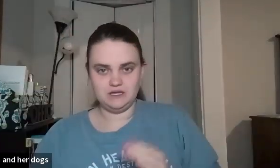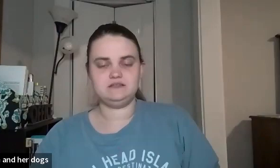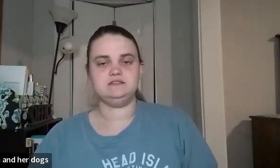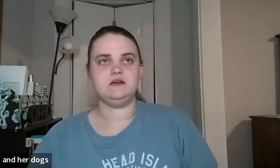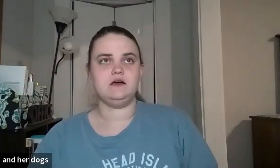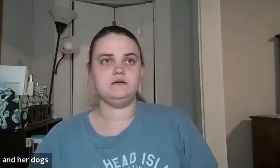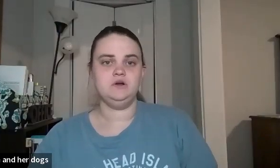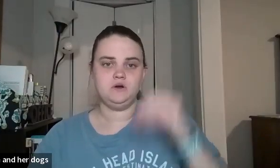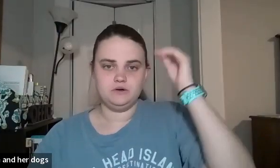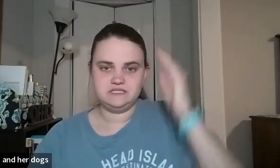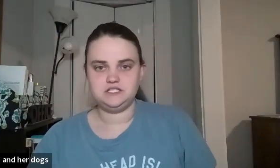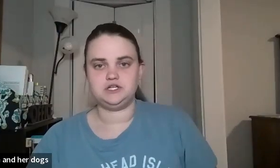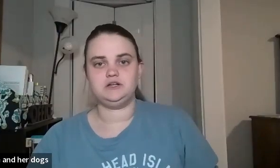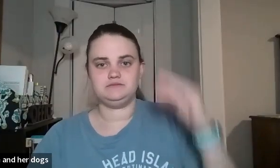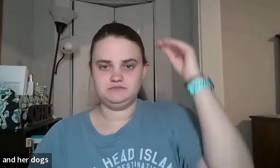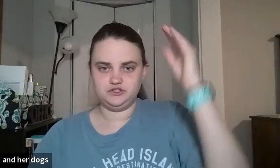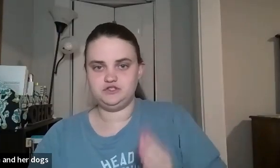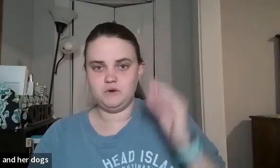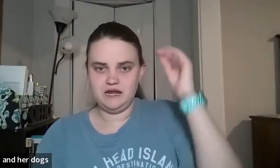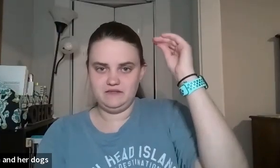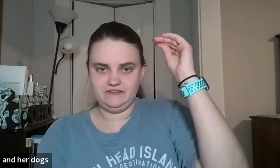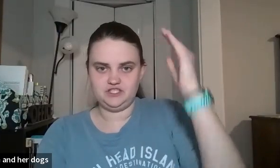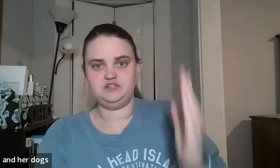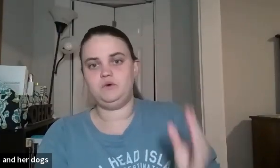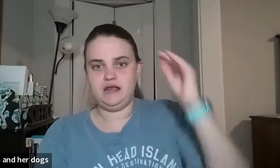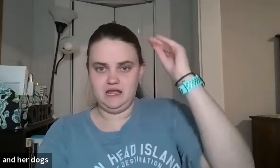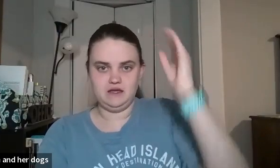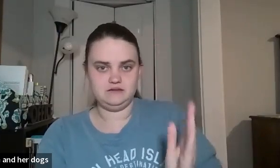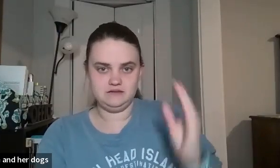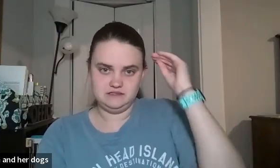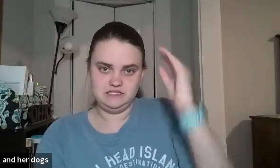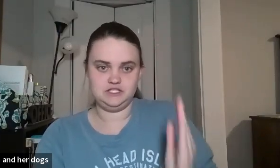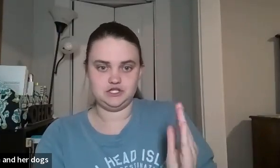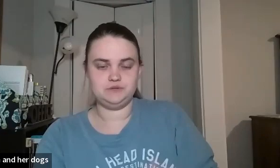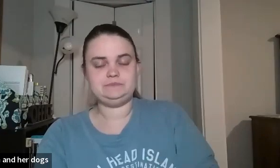student or teacher. We'll just do one, like they just do one hand, teacher.